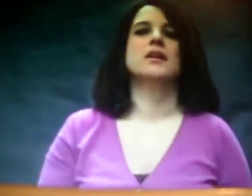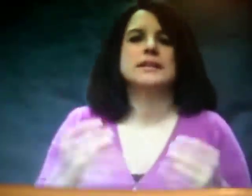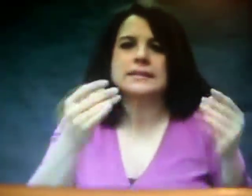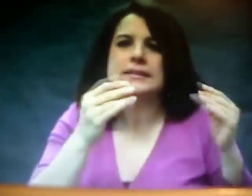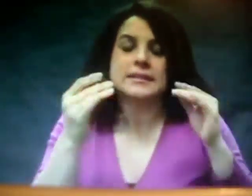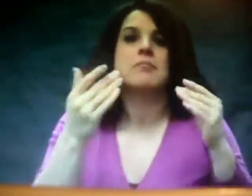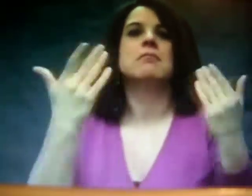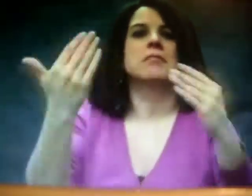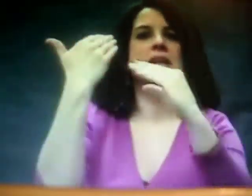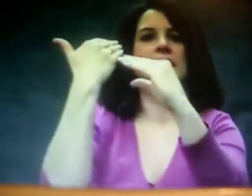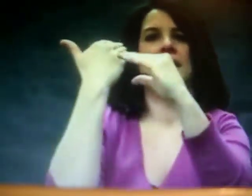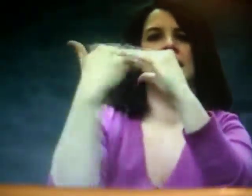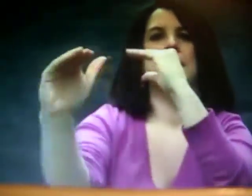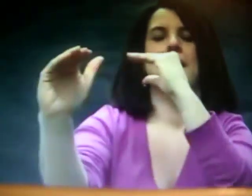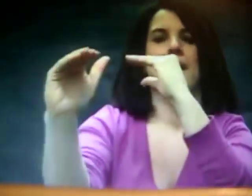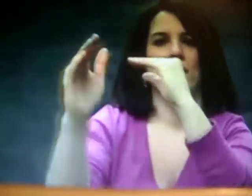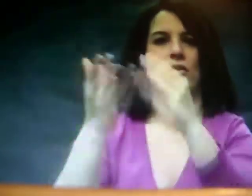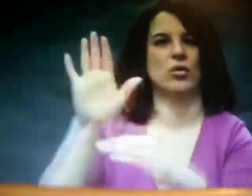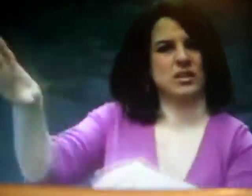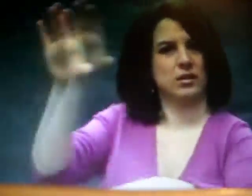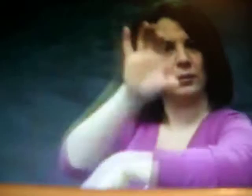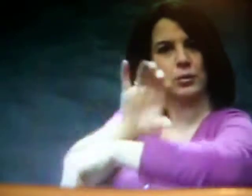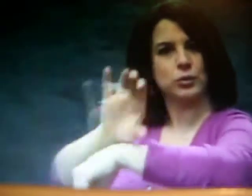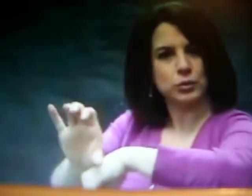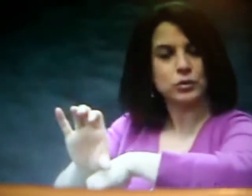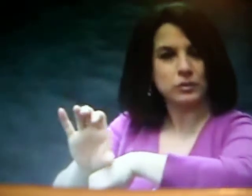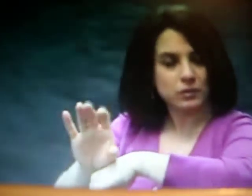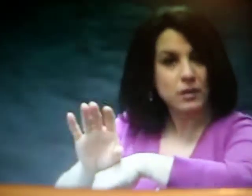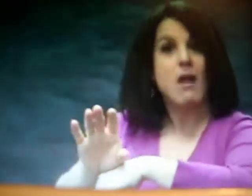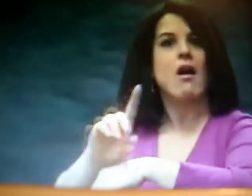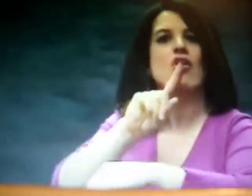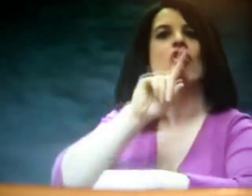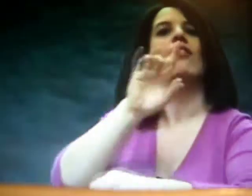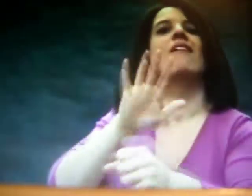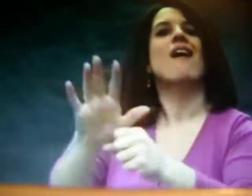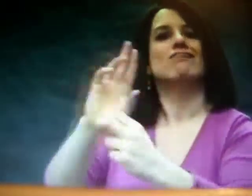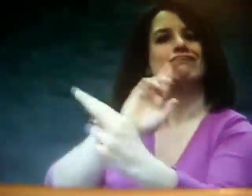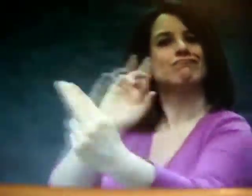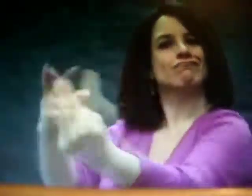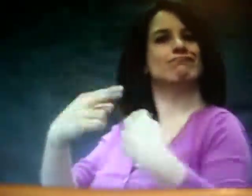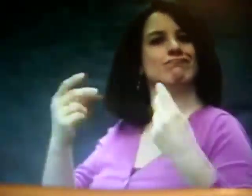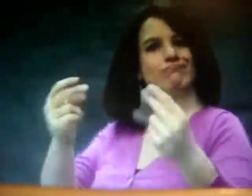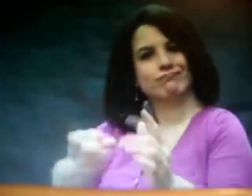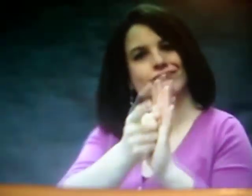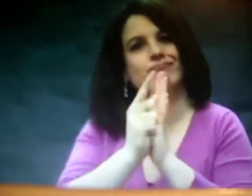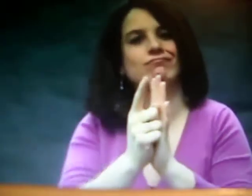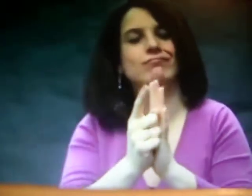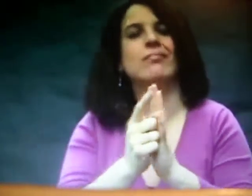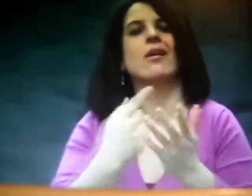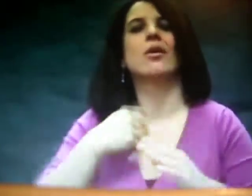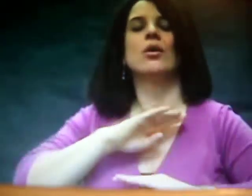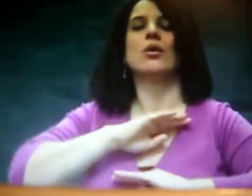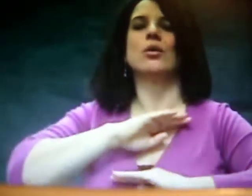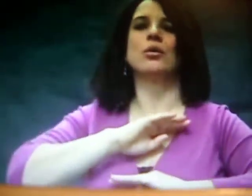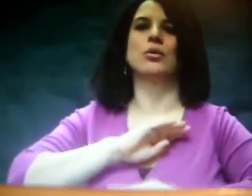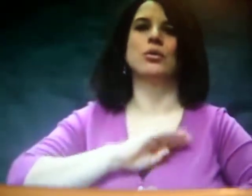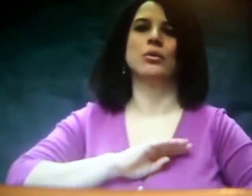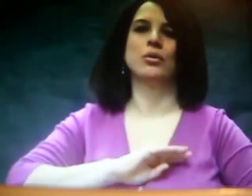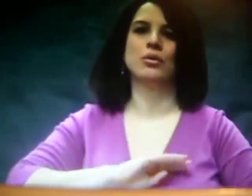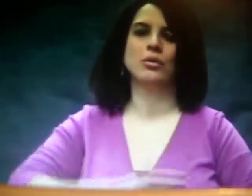go home. So I was able to send the email from the computer. And I got a response